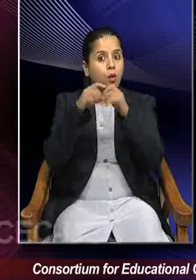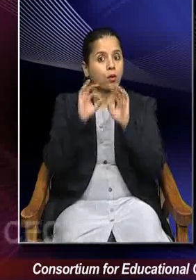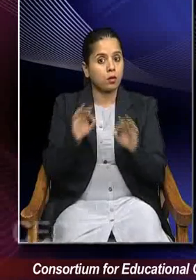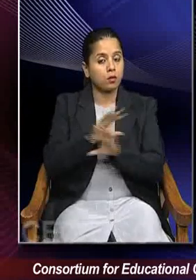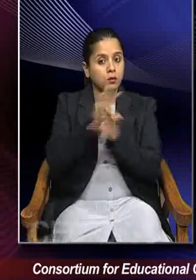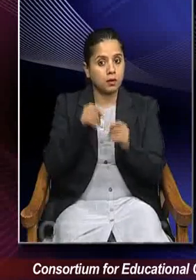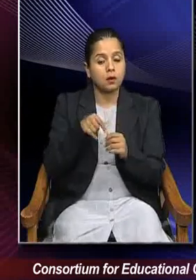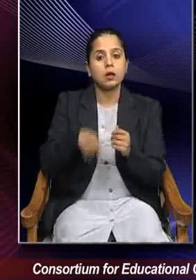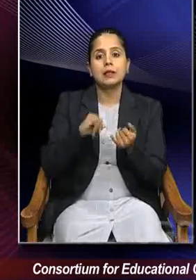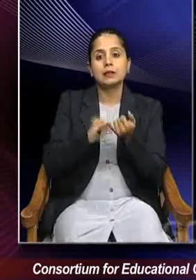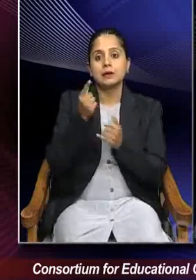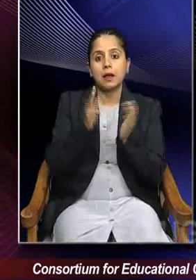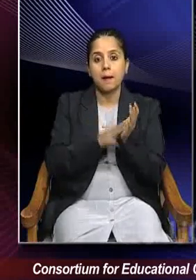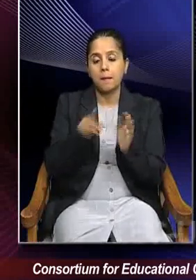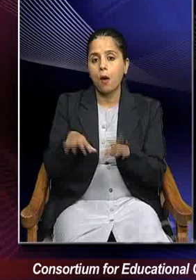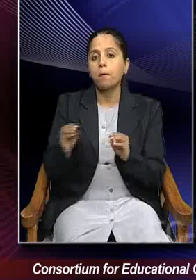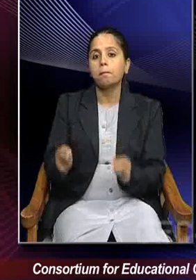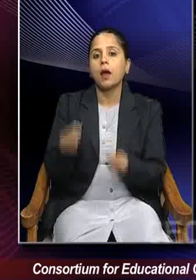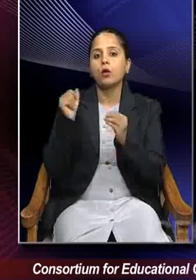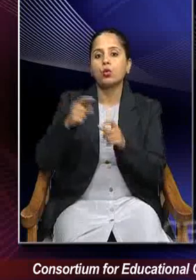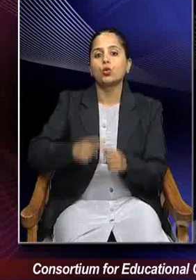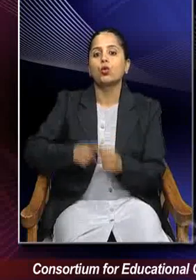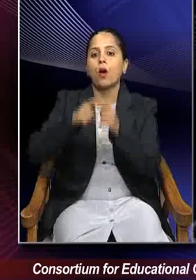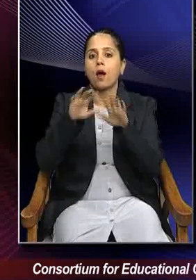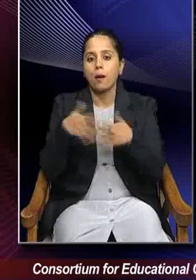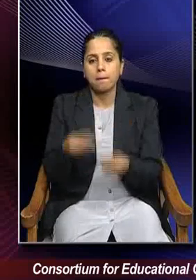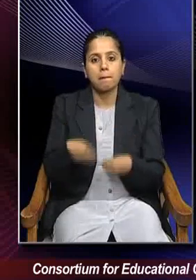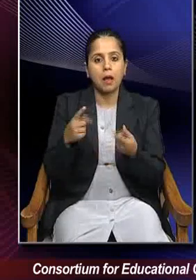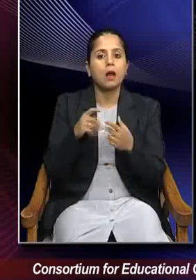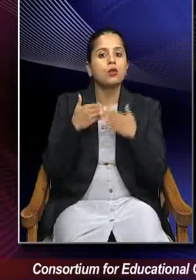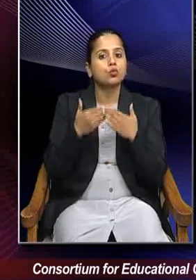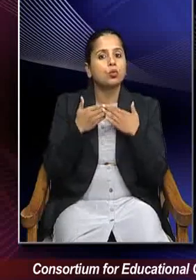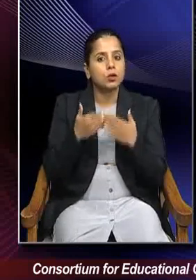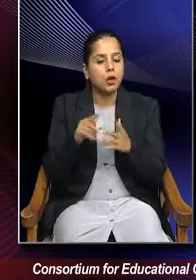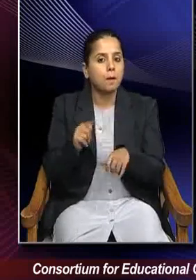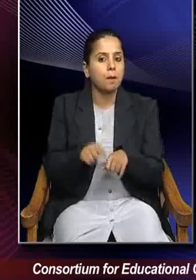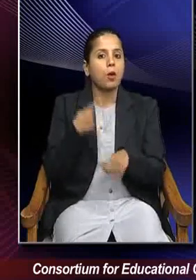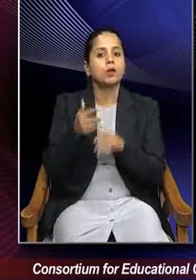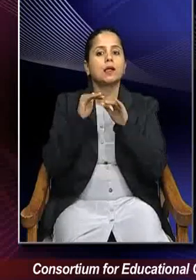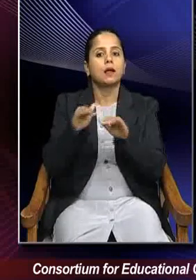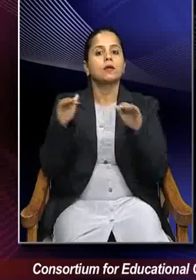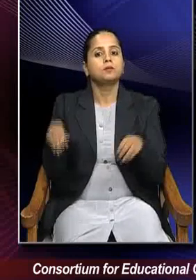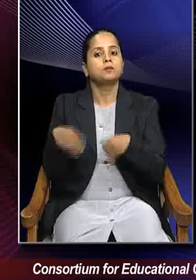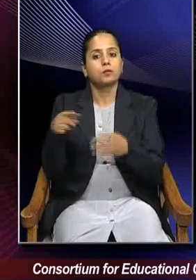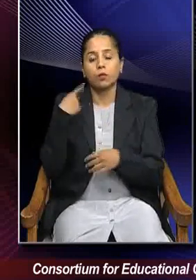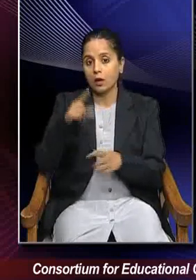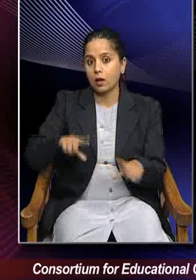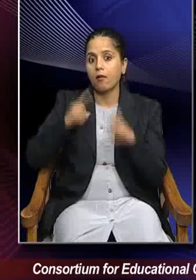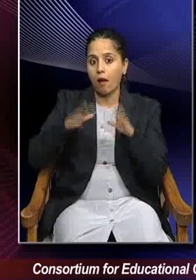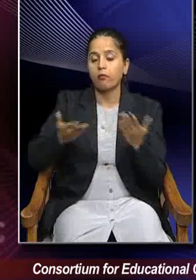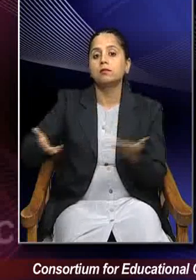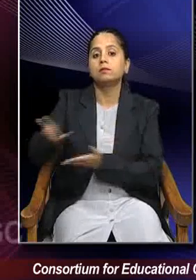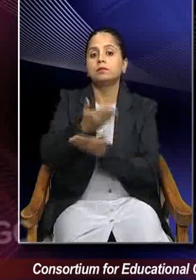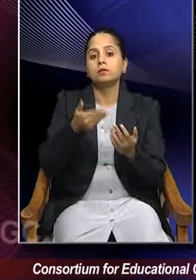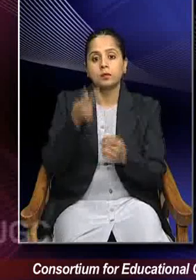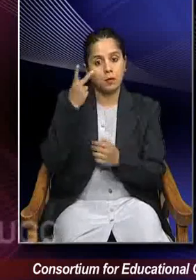the slum dwellers, how can we improve their quality? How can we provide better education opportunities to the kids who are living in these places so